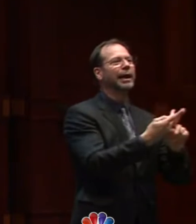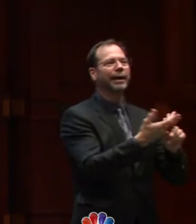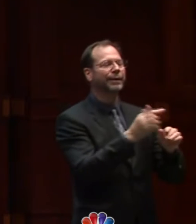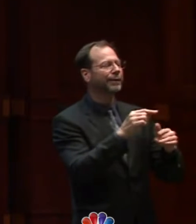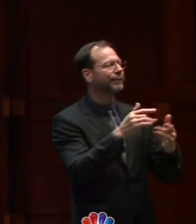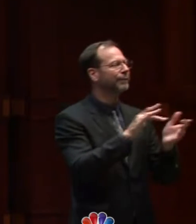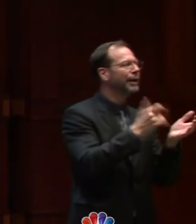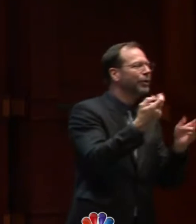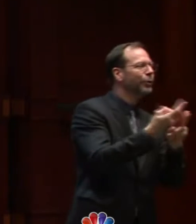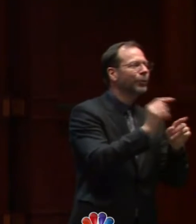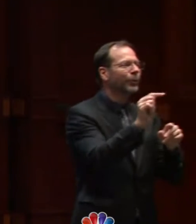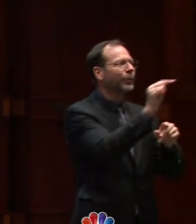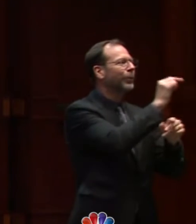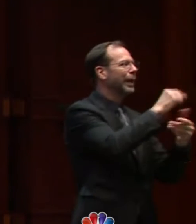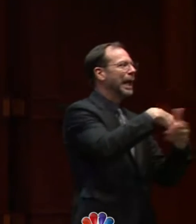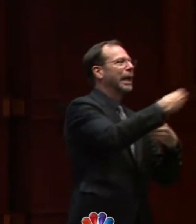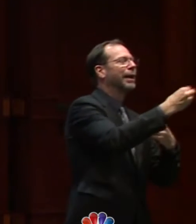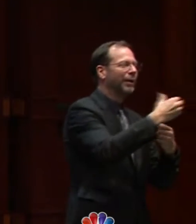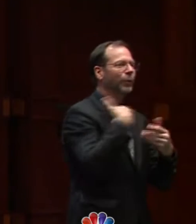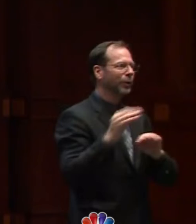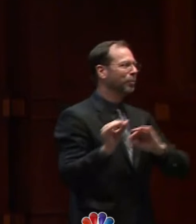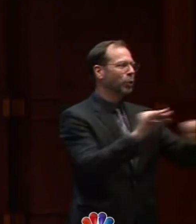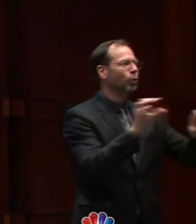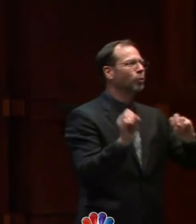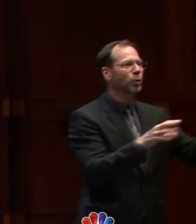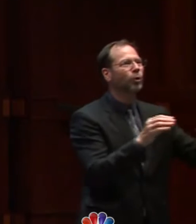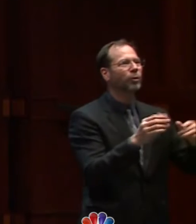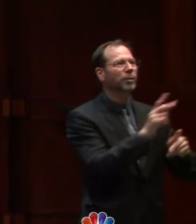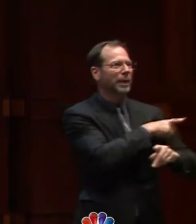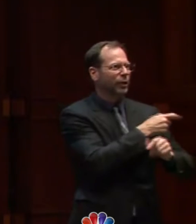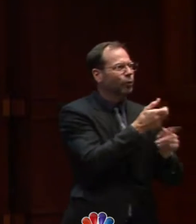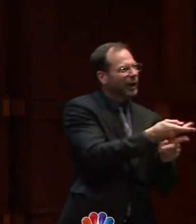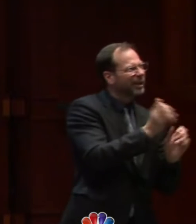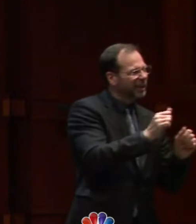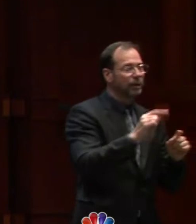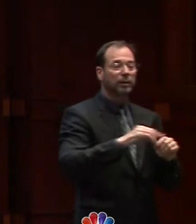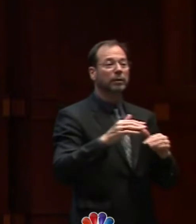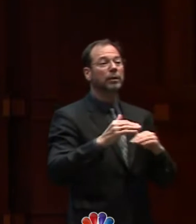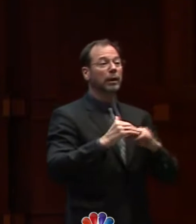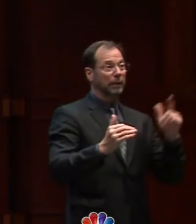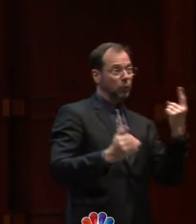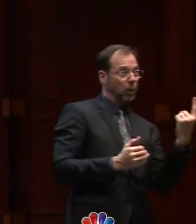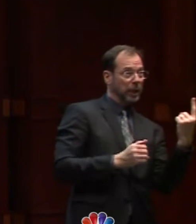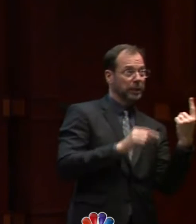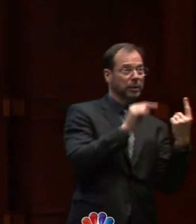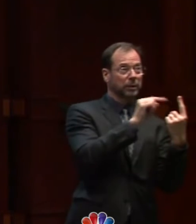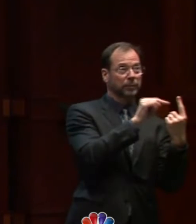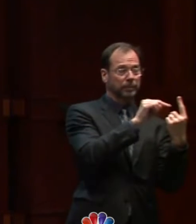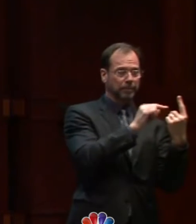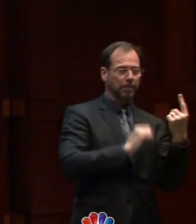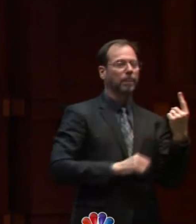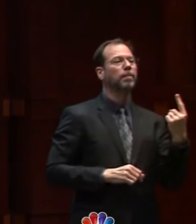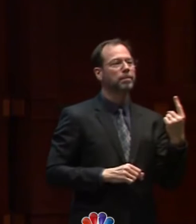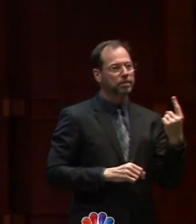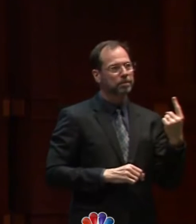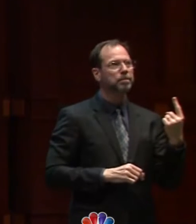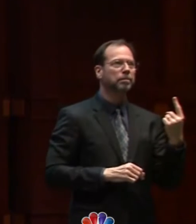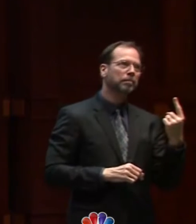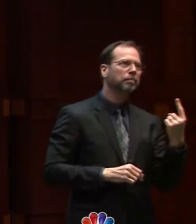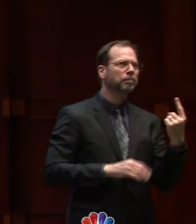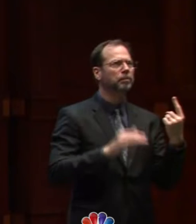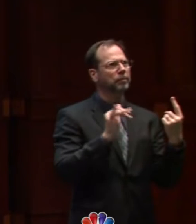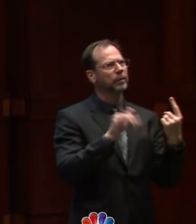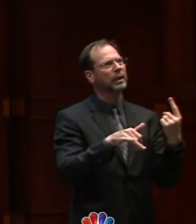might be outside that we could actually move patients into to take care of them. But level one is the area that there can be some very,